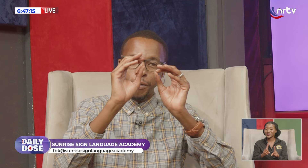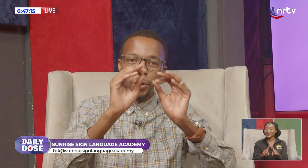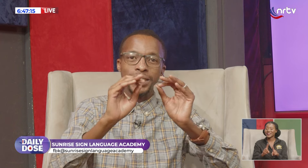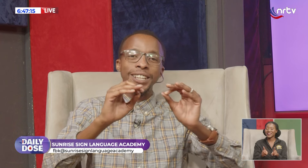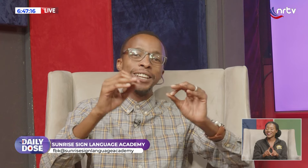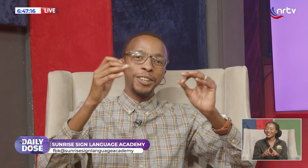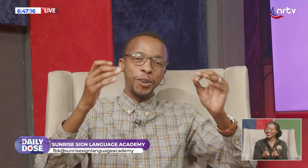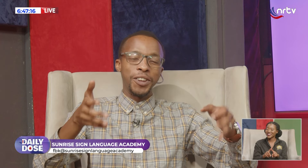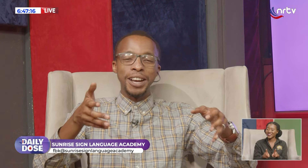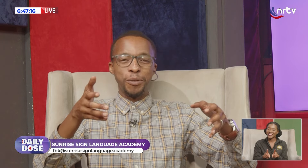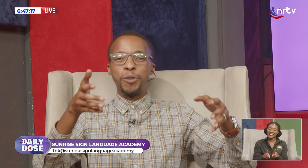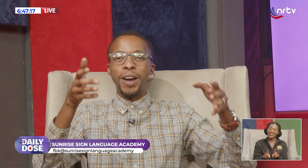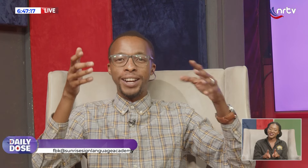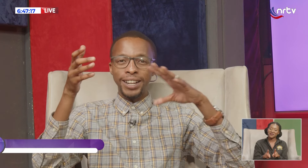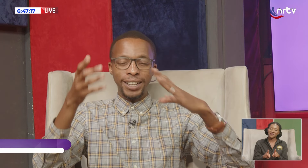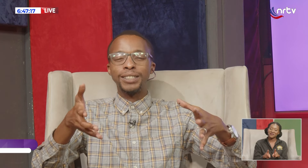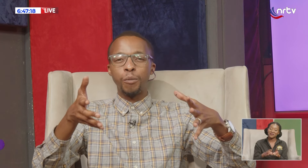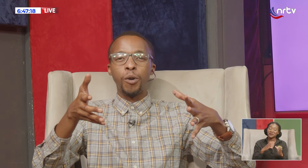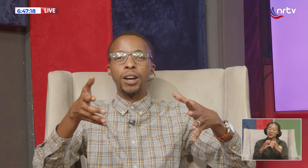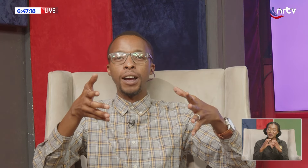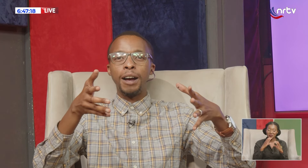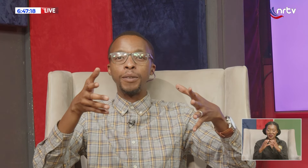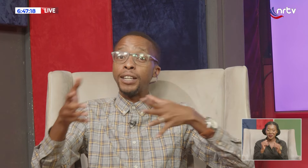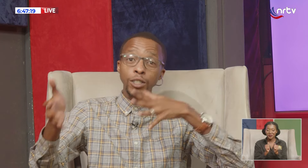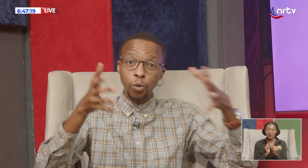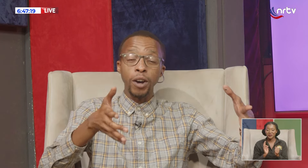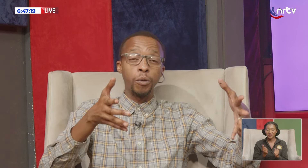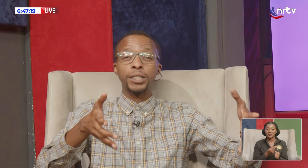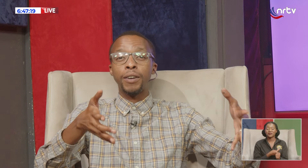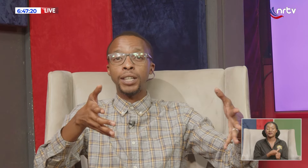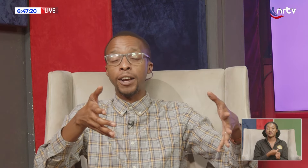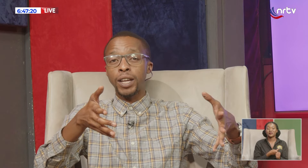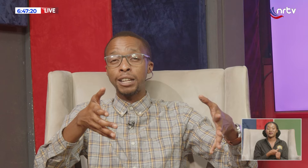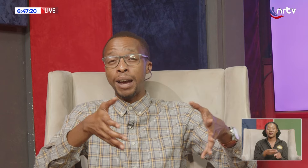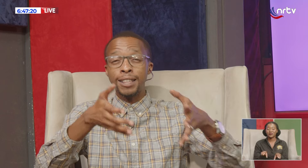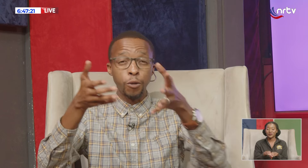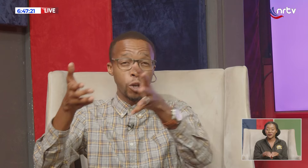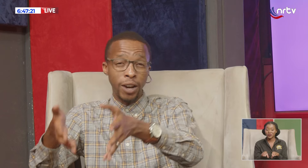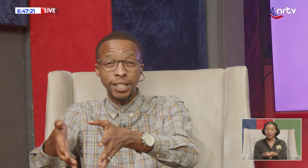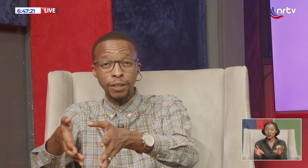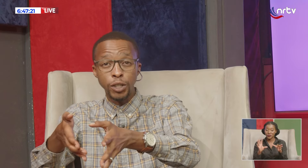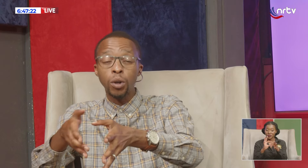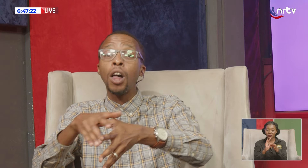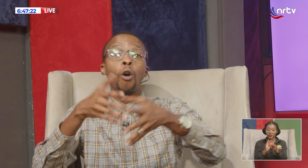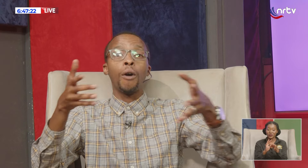course, you know, you can come through and get some work, get into work with Sunrise Sign Language Academy, either if you want to learn as an individual or as